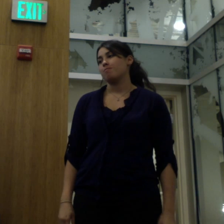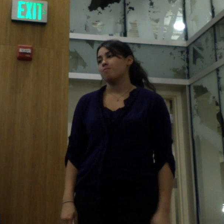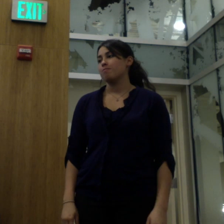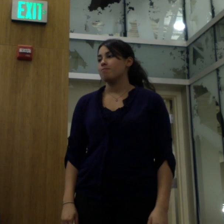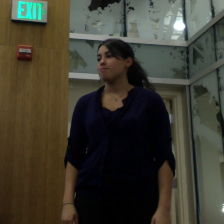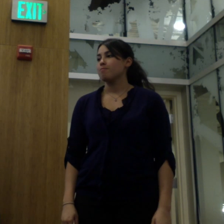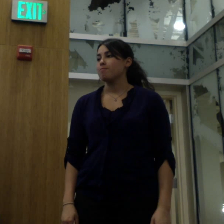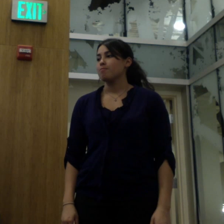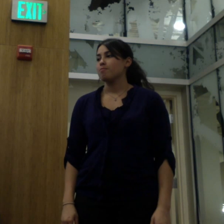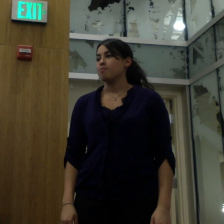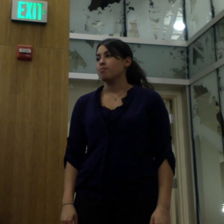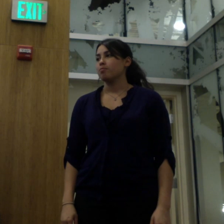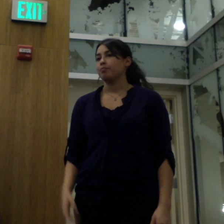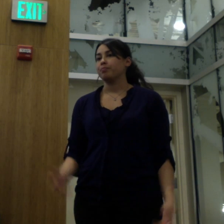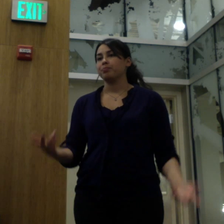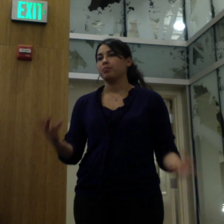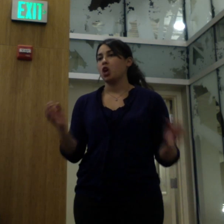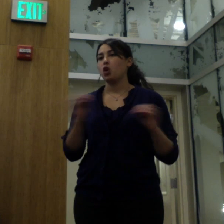Looks like no utensils.